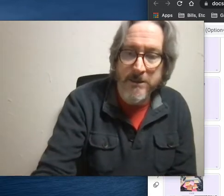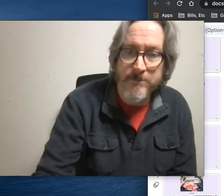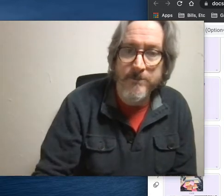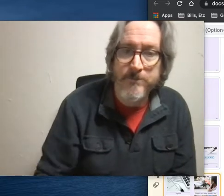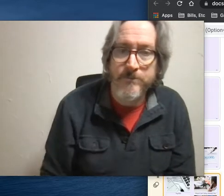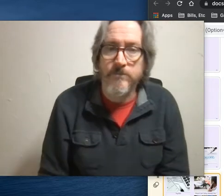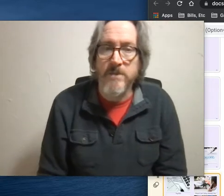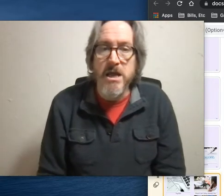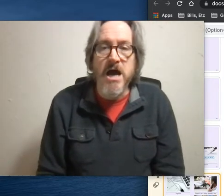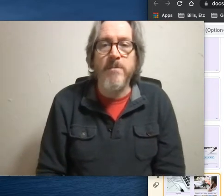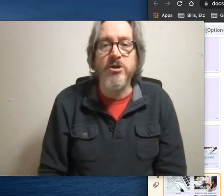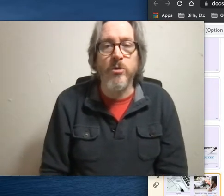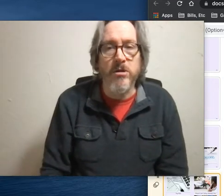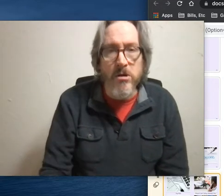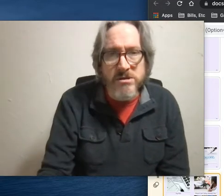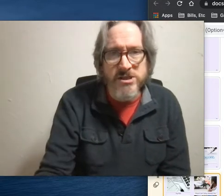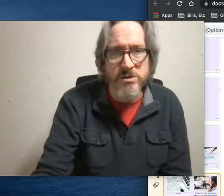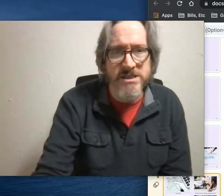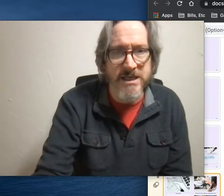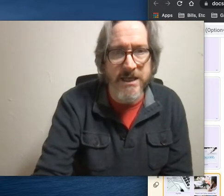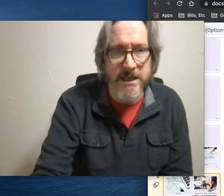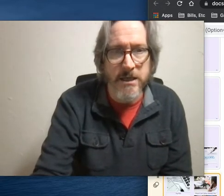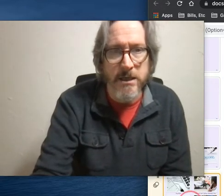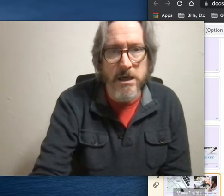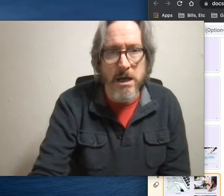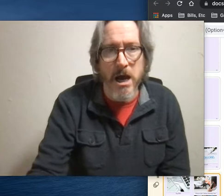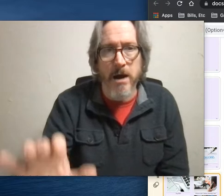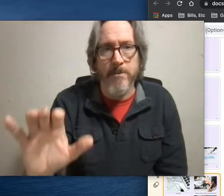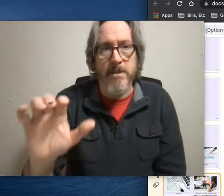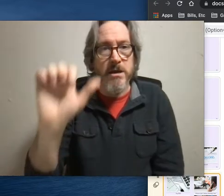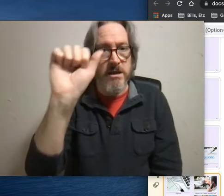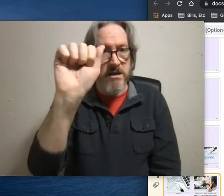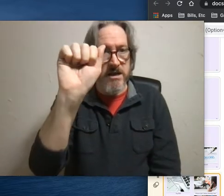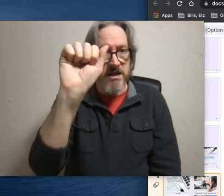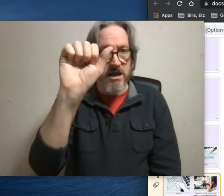clean. You will also see